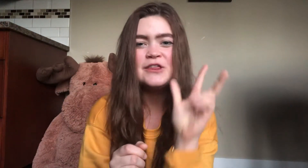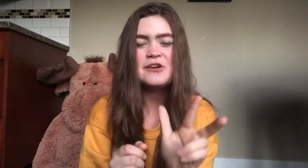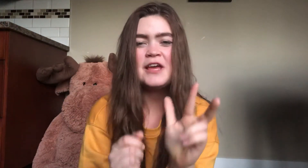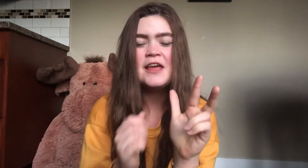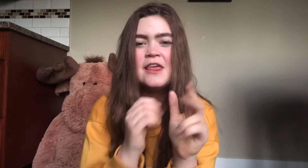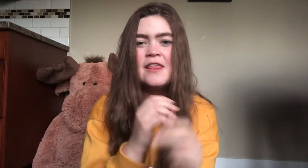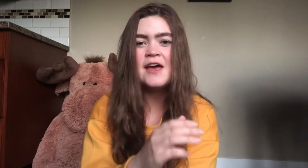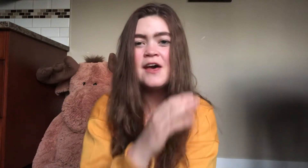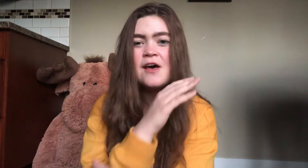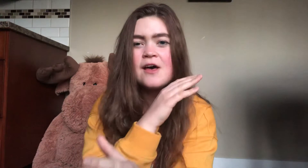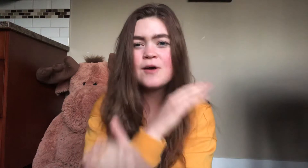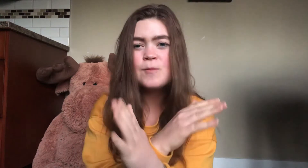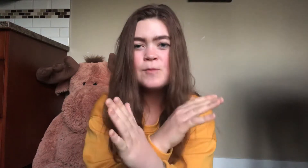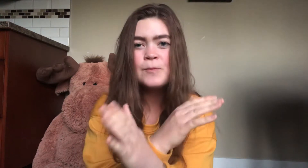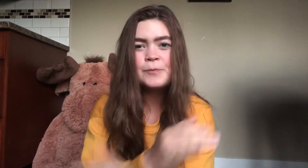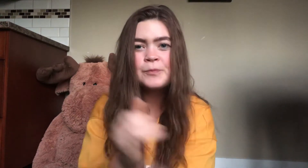three, there.